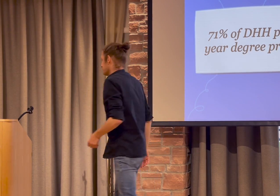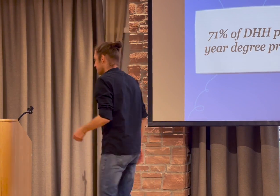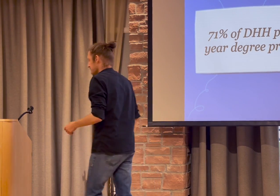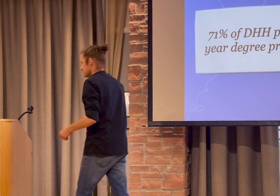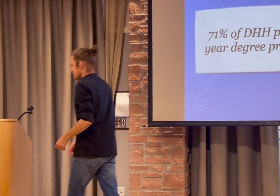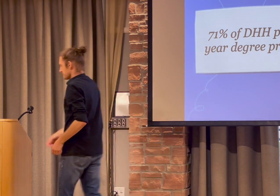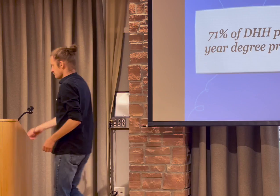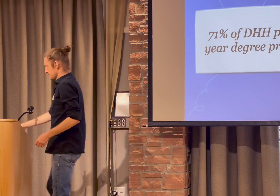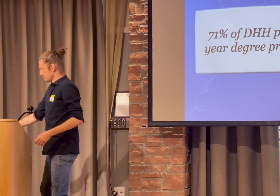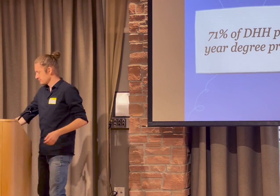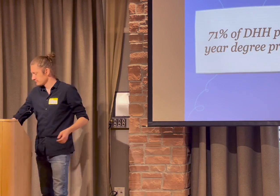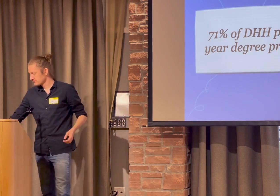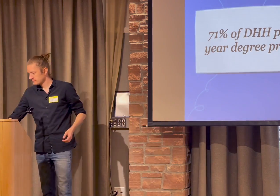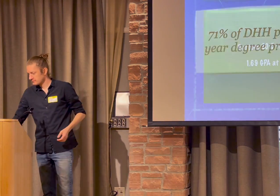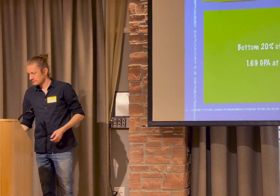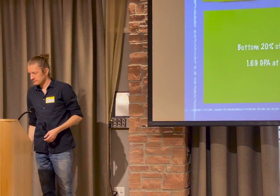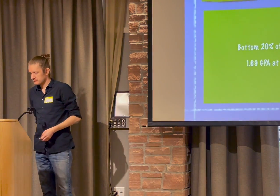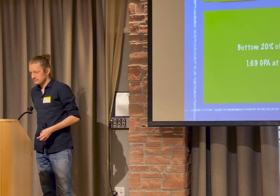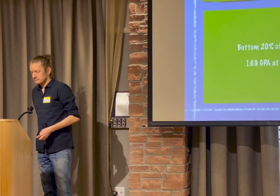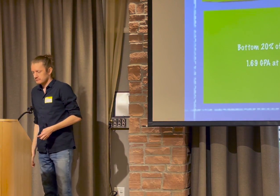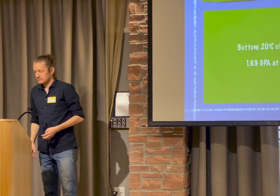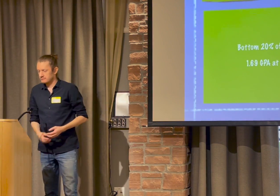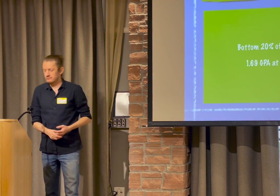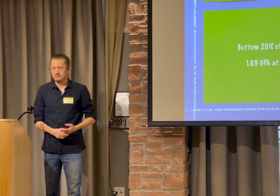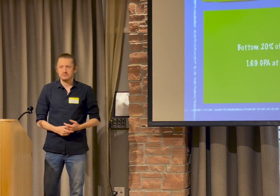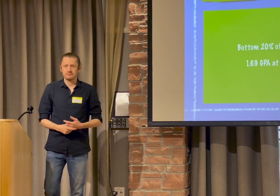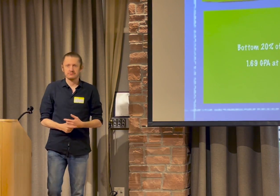I'll tell you a little bit of my story here.